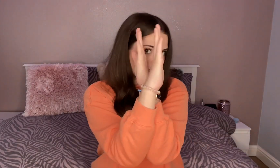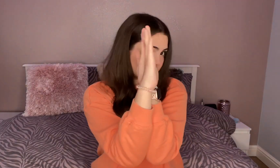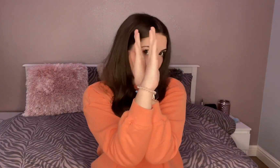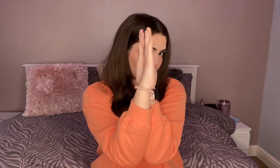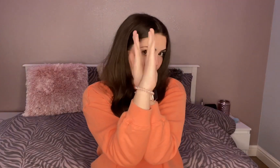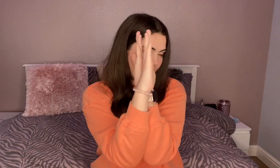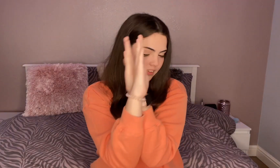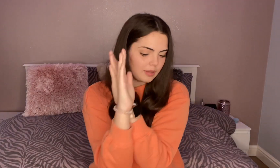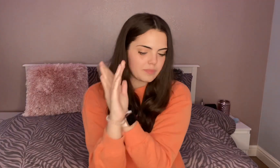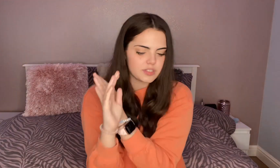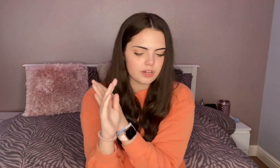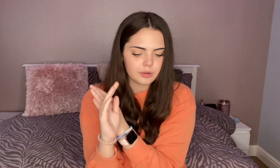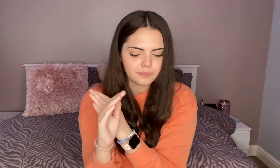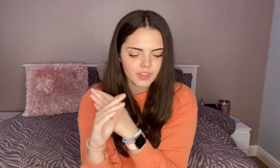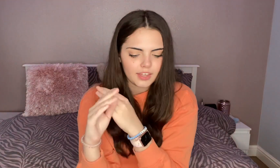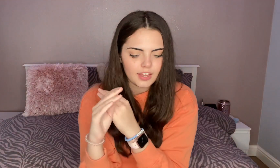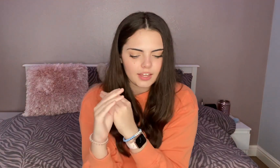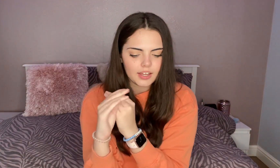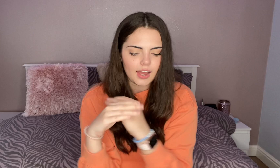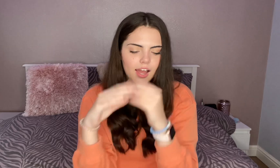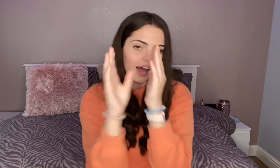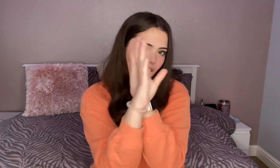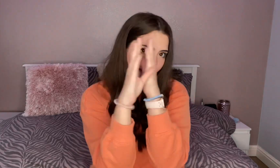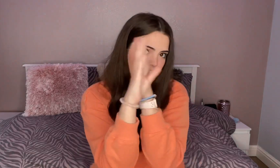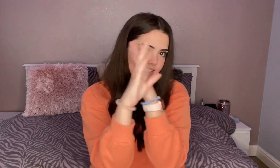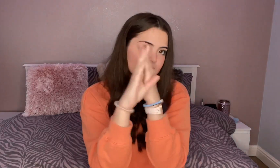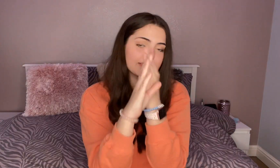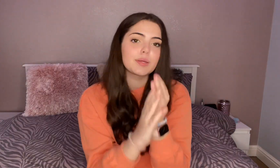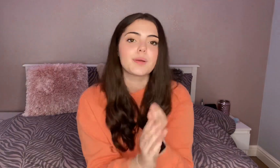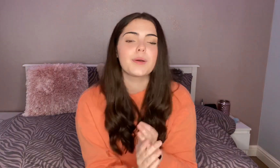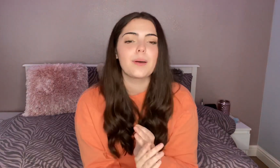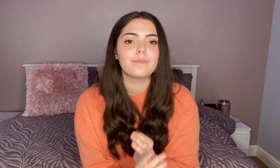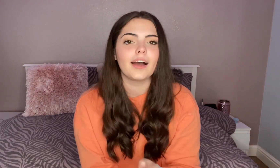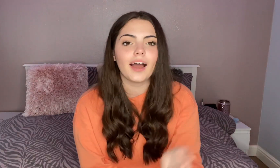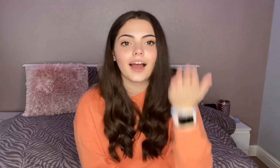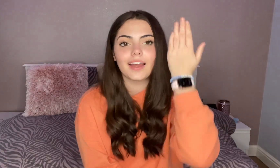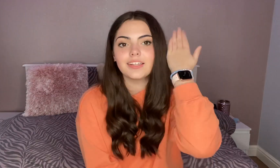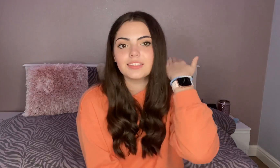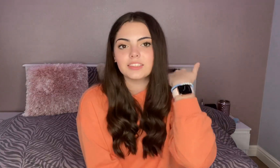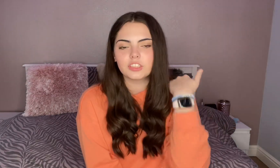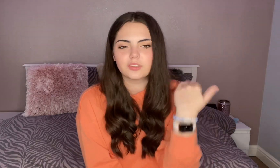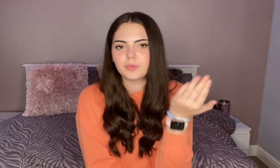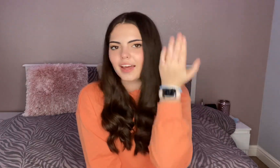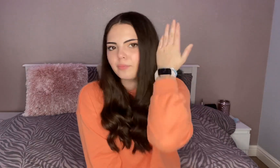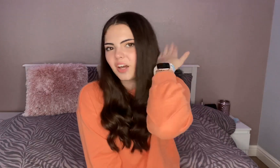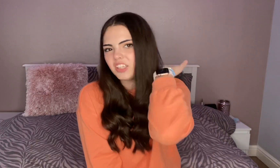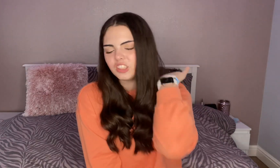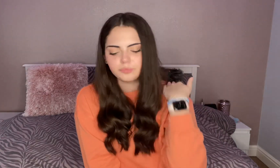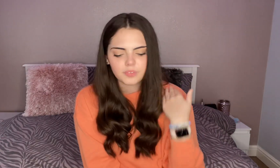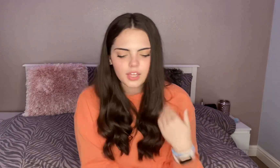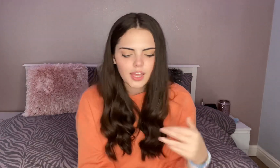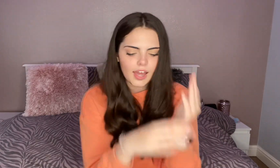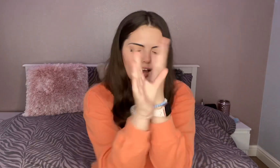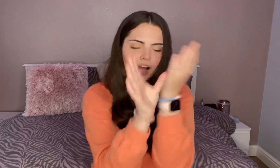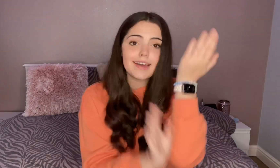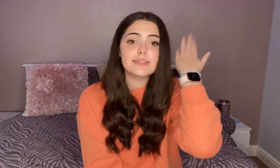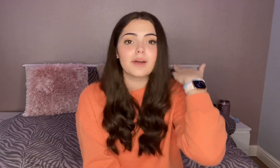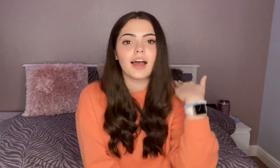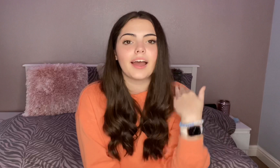gonna be behind them. So hides behind, so you're gonna put your hand behind you, hides behind